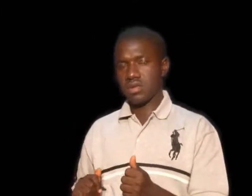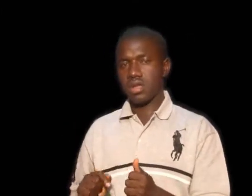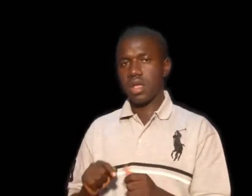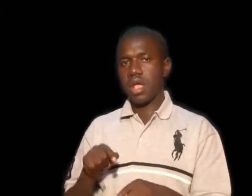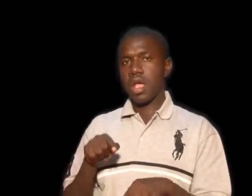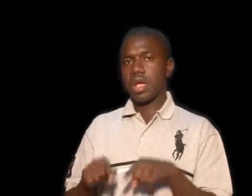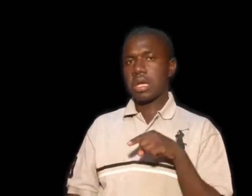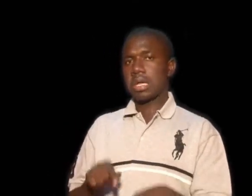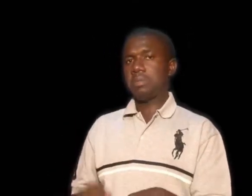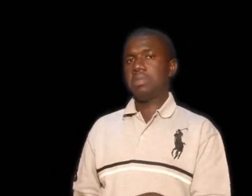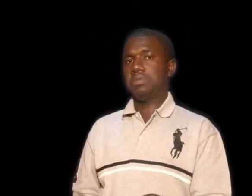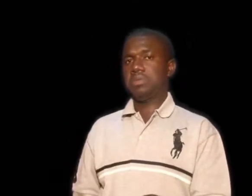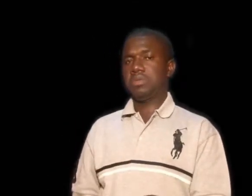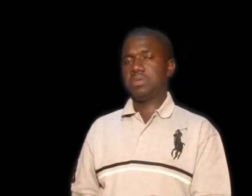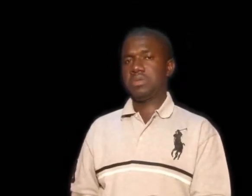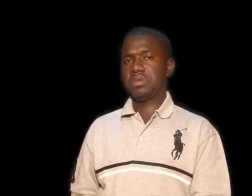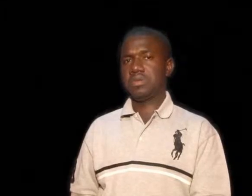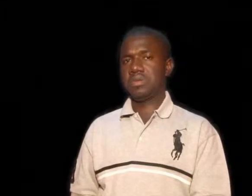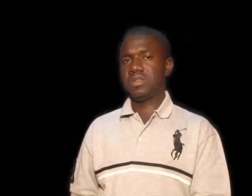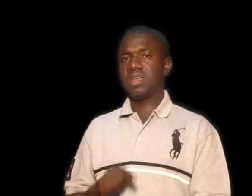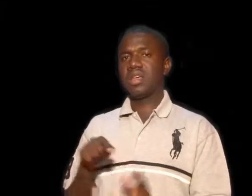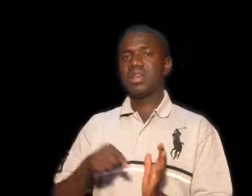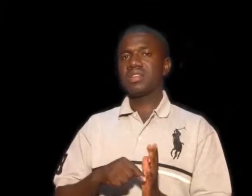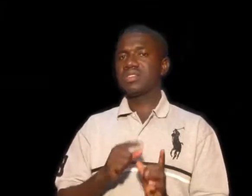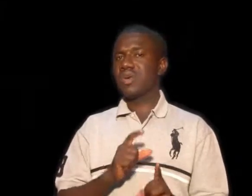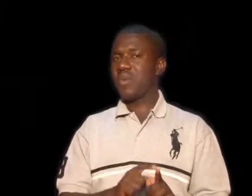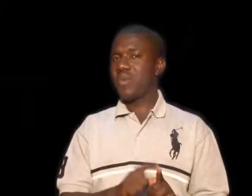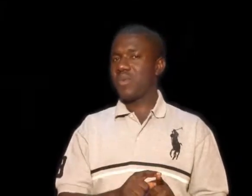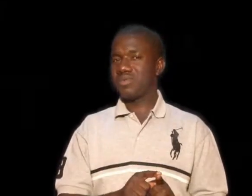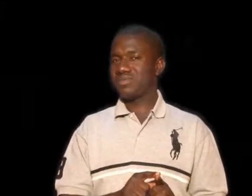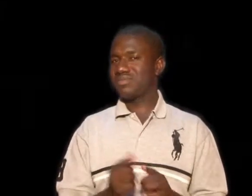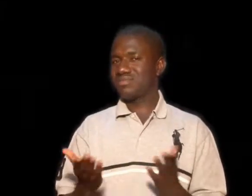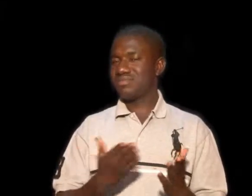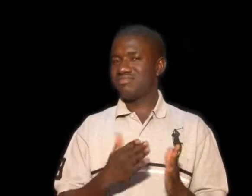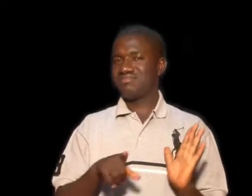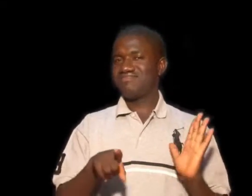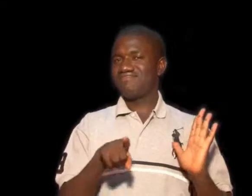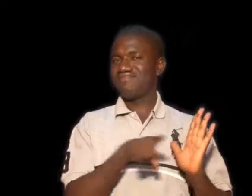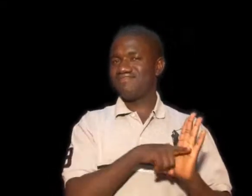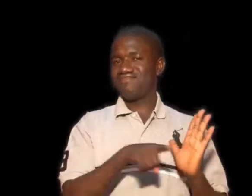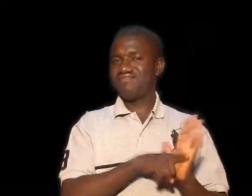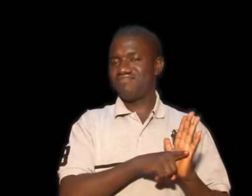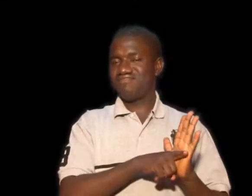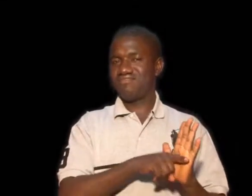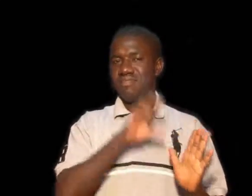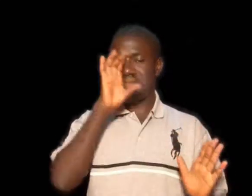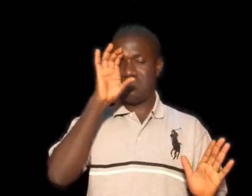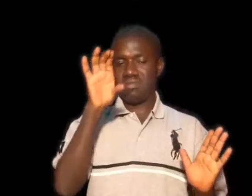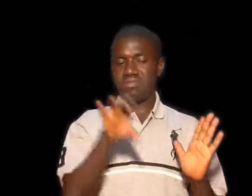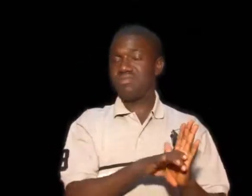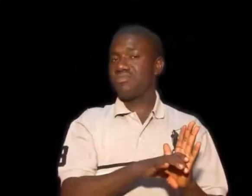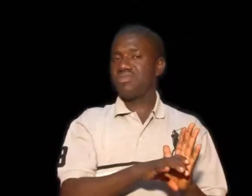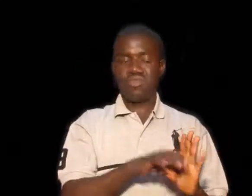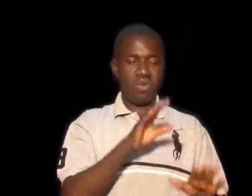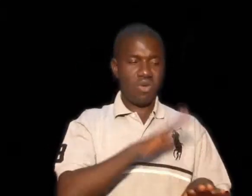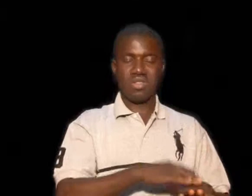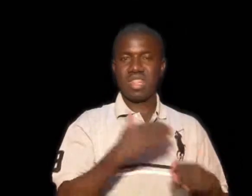Avoid: cripple or crippled. These terms convey a negative image of a twisted,